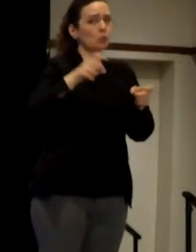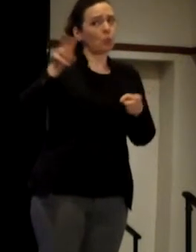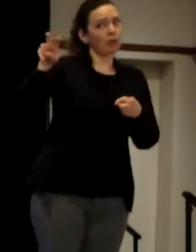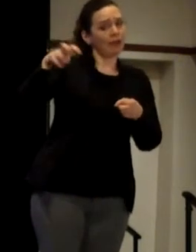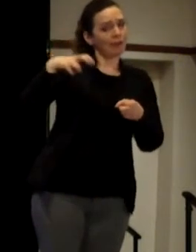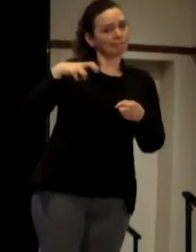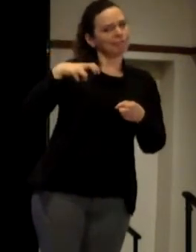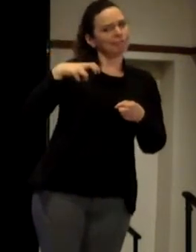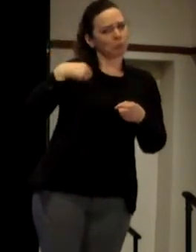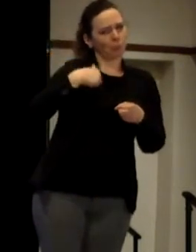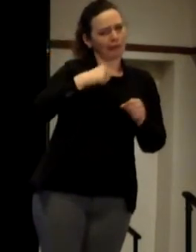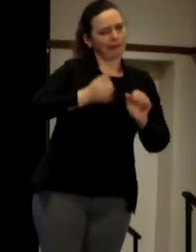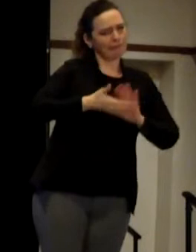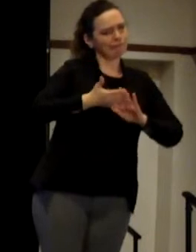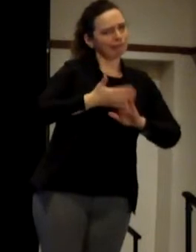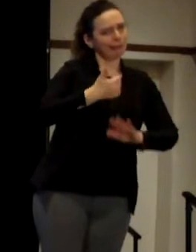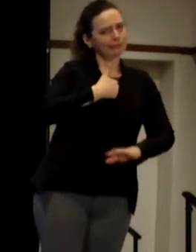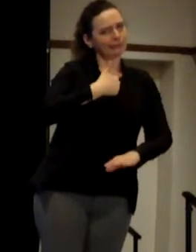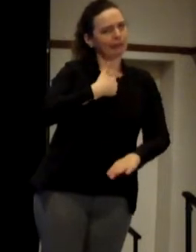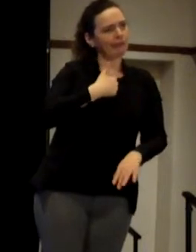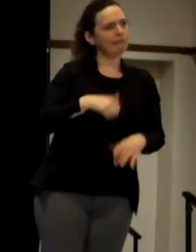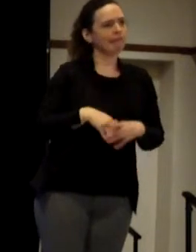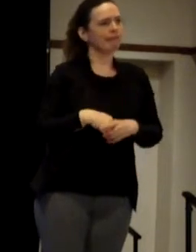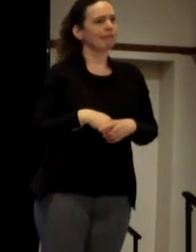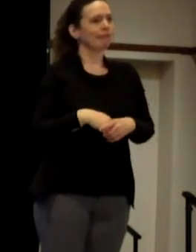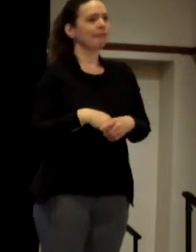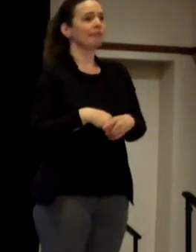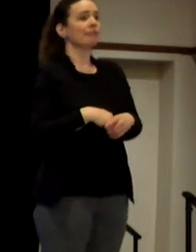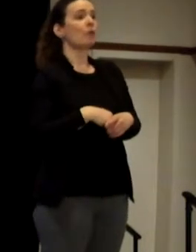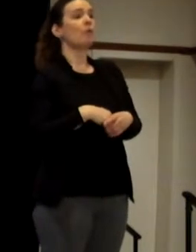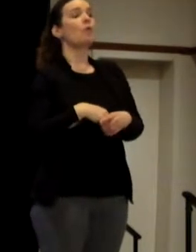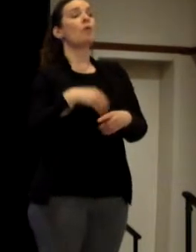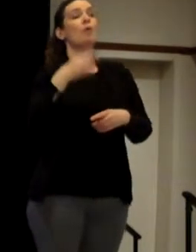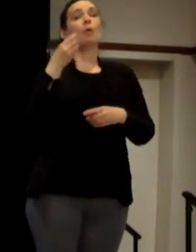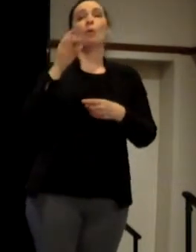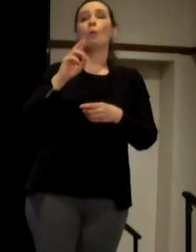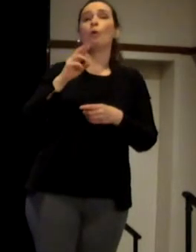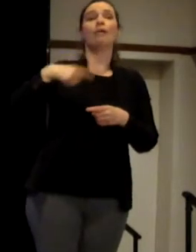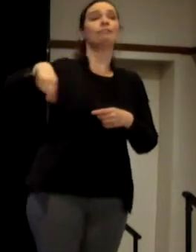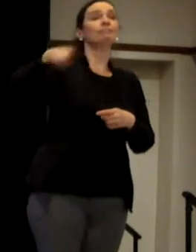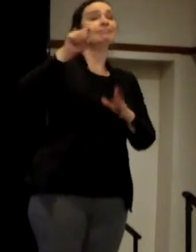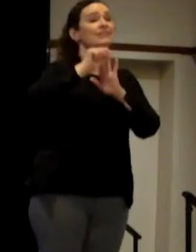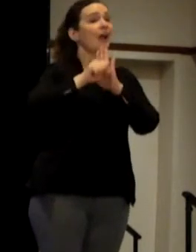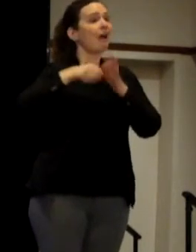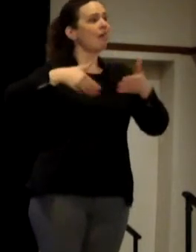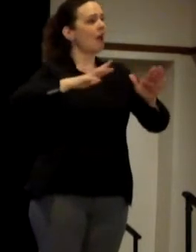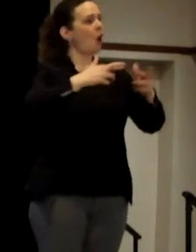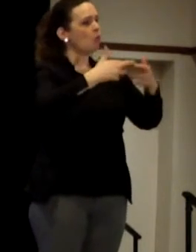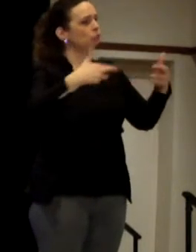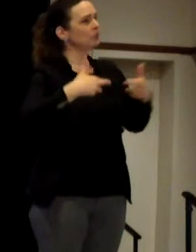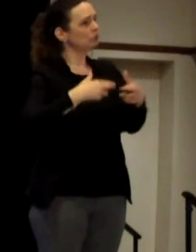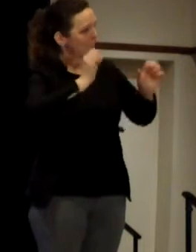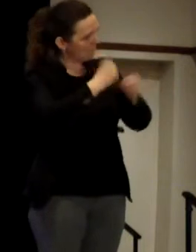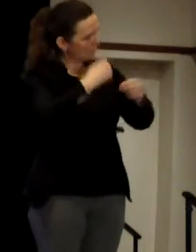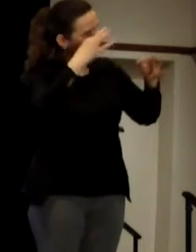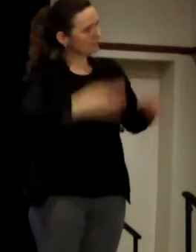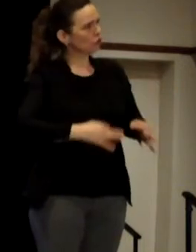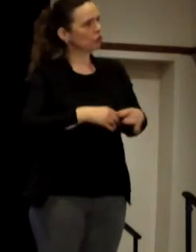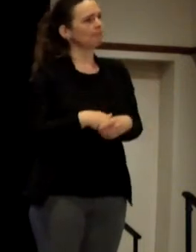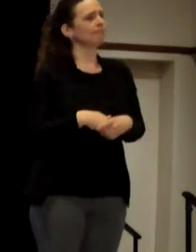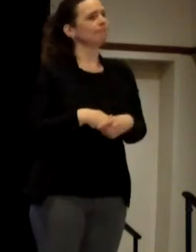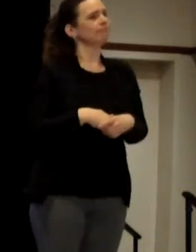county executives do the jobs that we're elected to do. That would be nice. The governor, though, if you look at his slides closely, on the athletic component, the